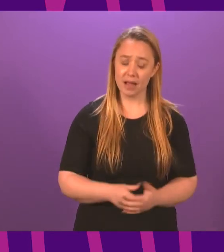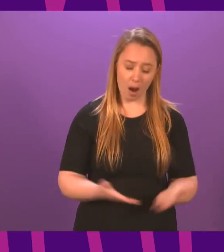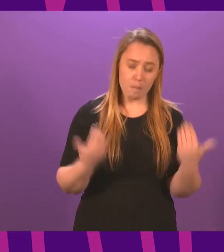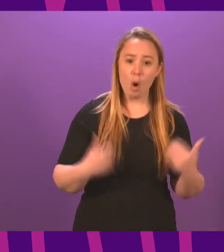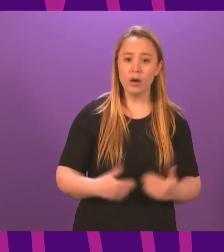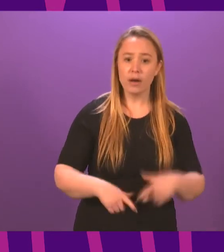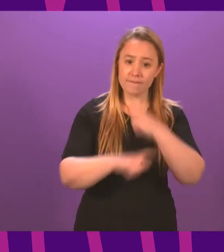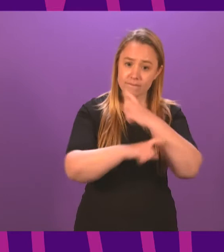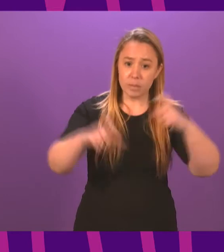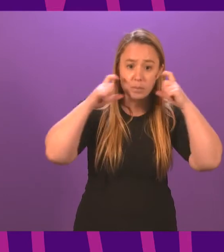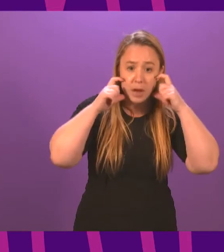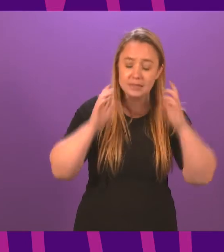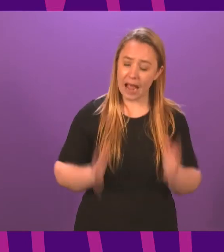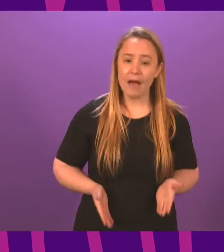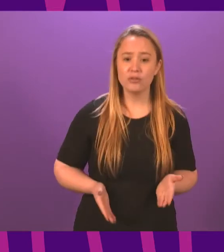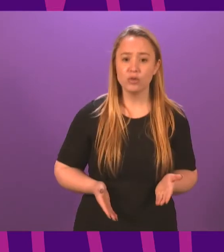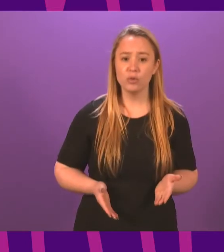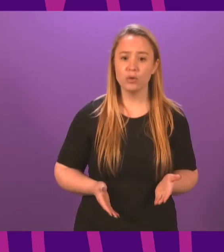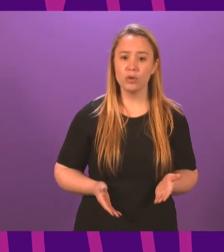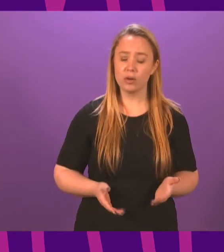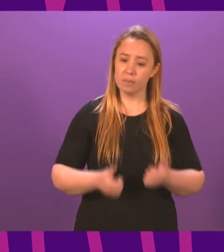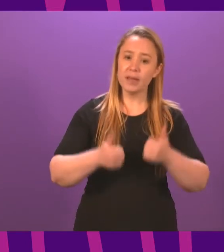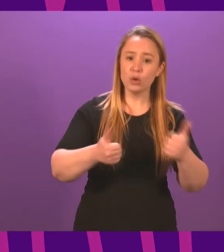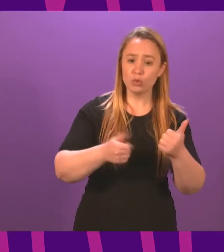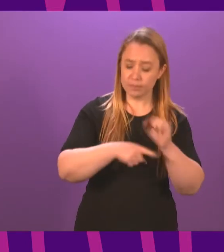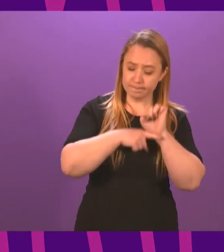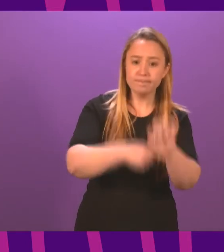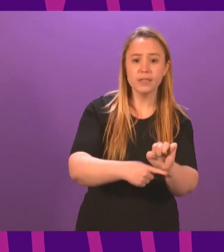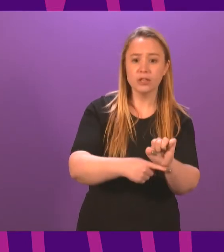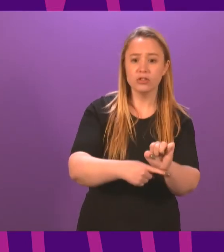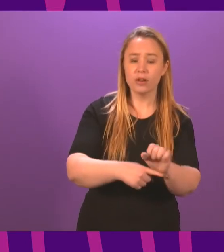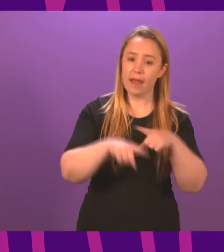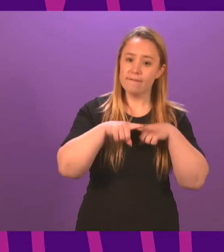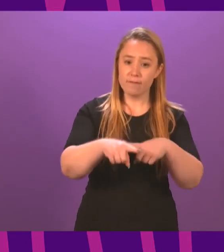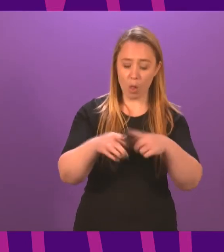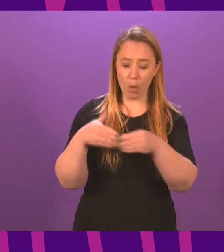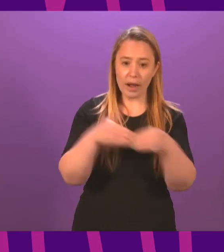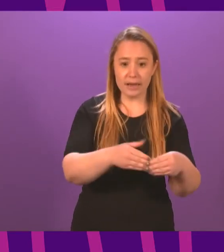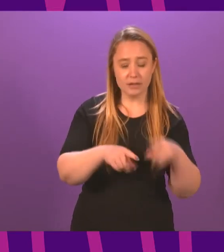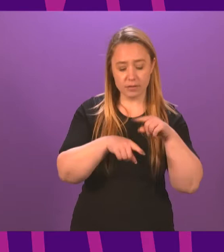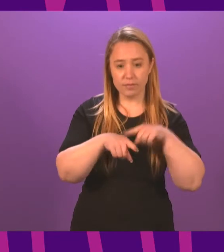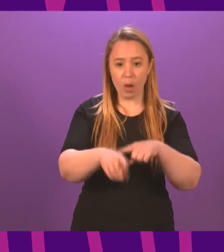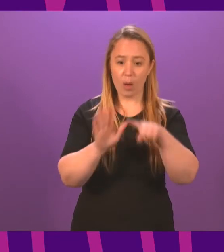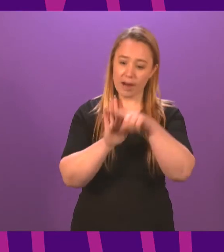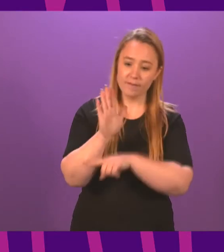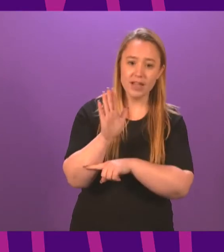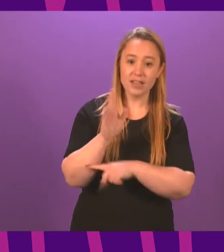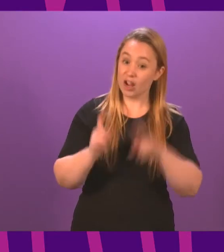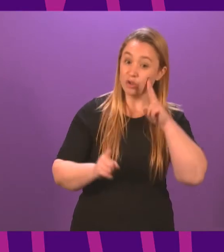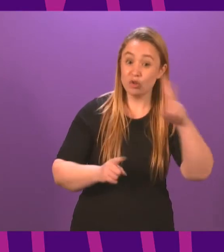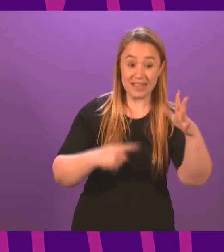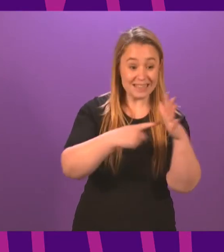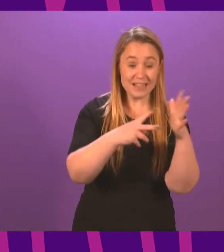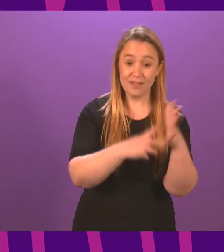to wear face coverings, start to take reasonable precautions, start to follow the advice that's on our TV screens every